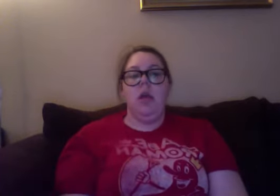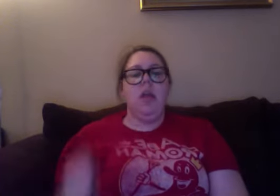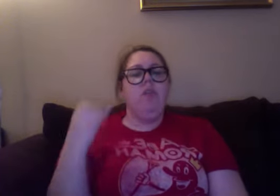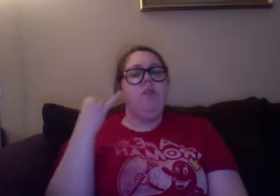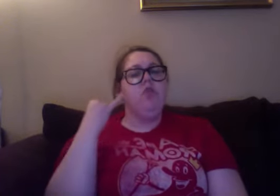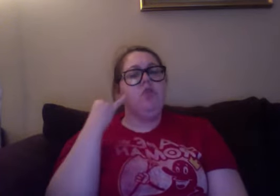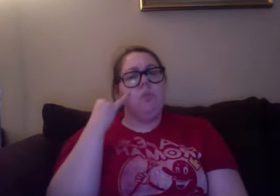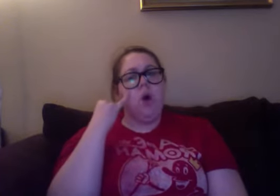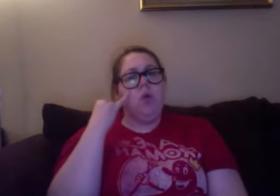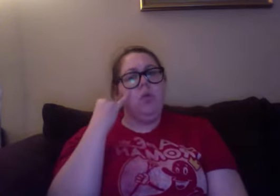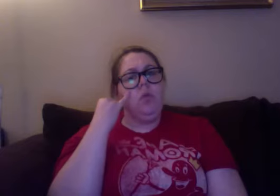if or suppose,